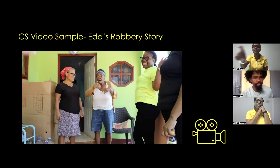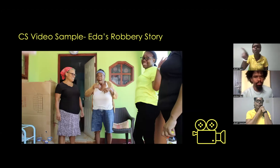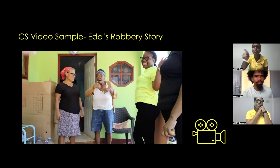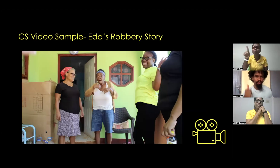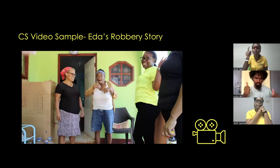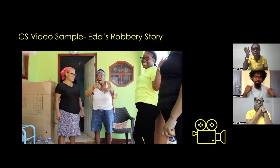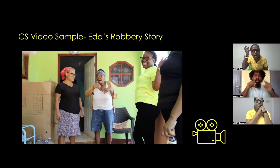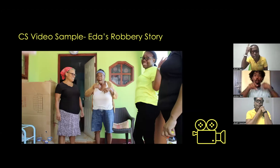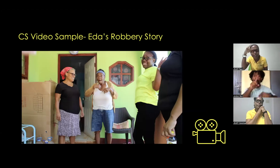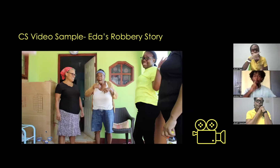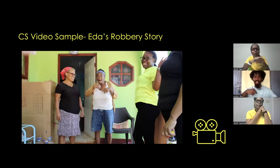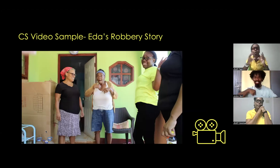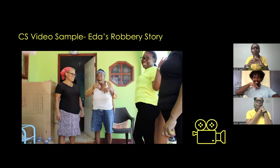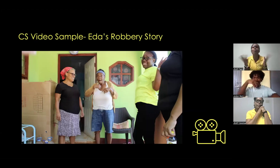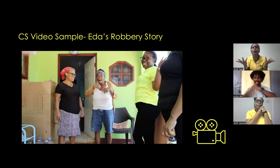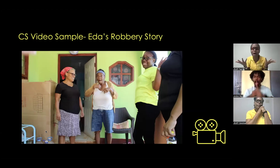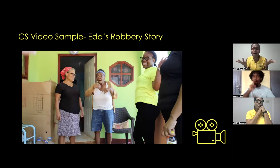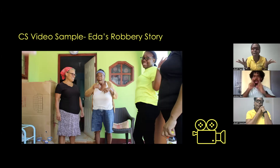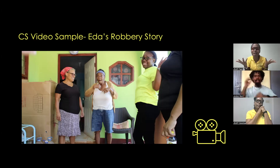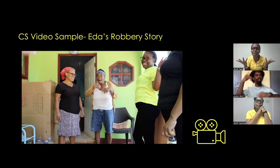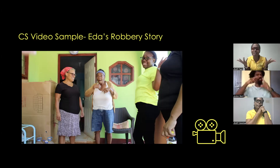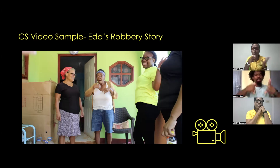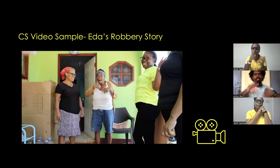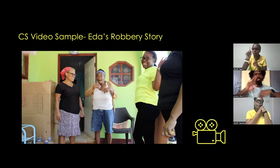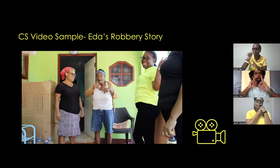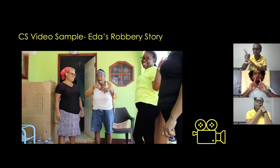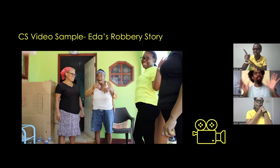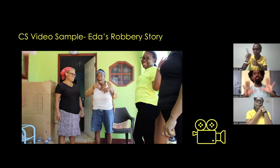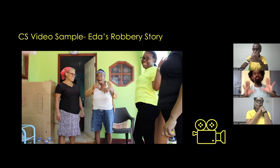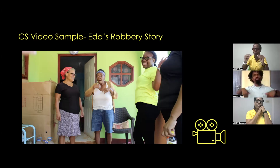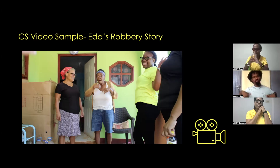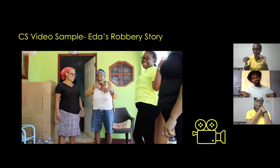you will watch, and then I'll ask if you understand what the story was saying.